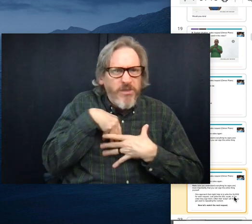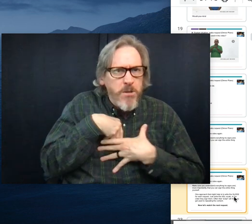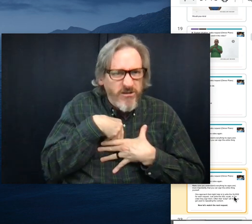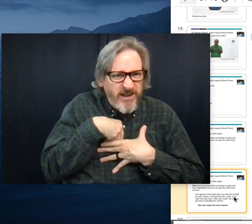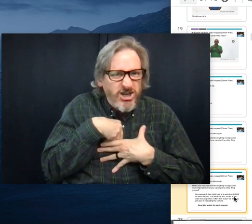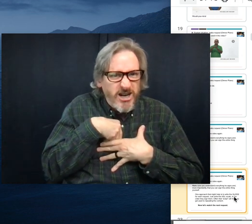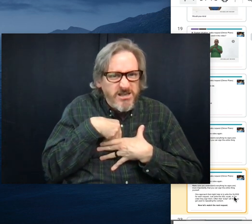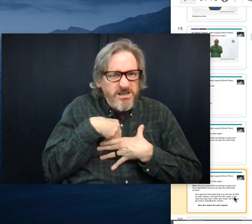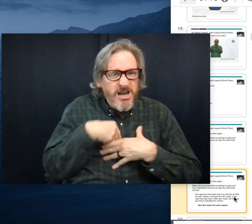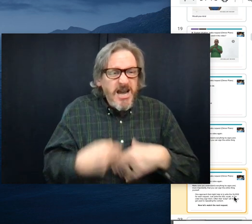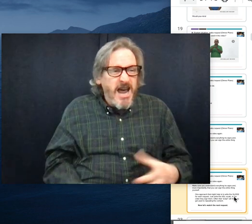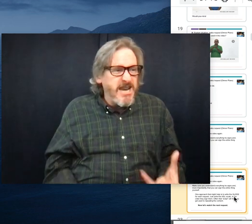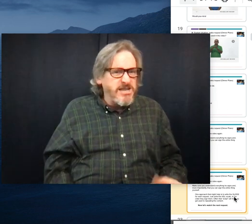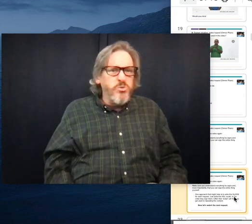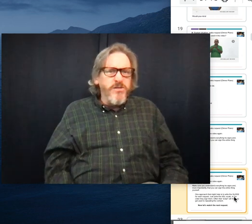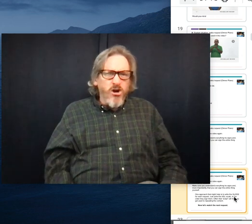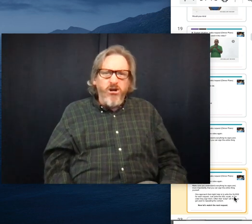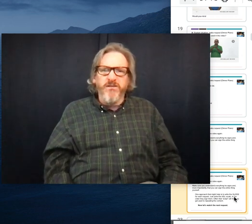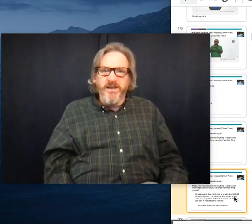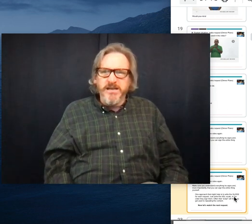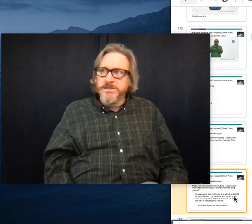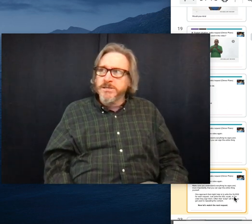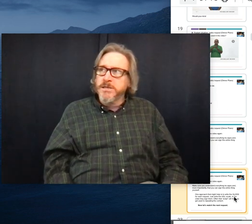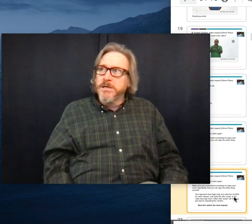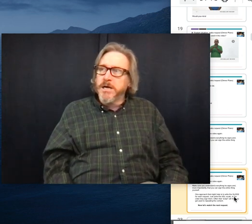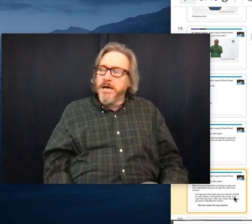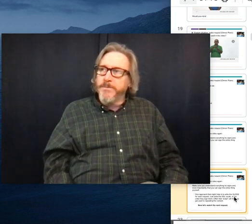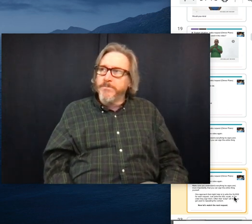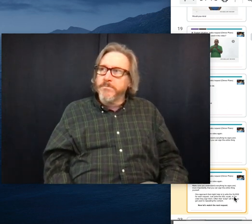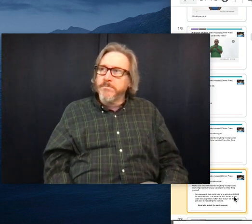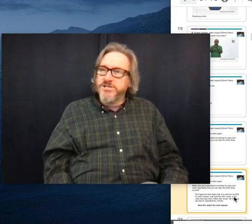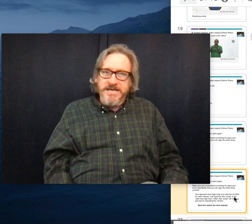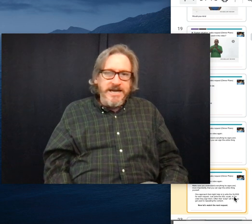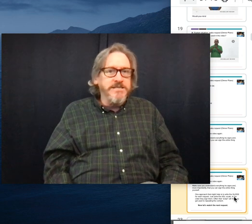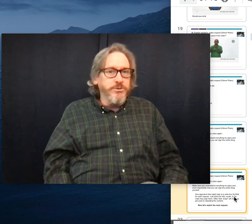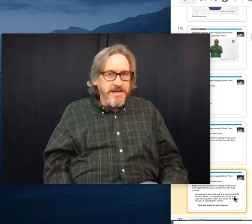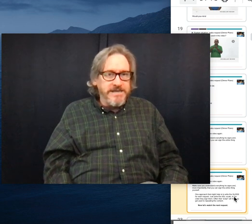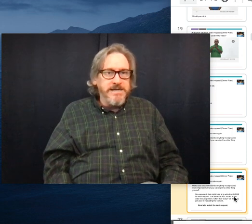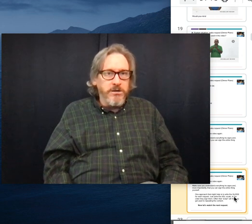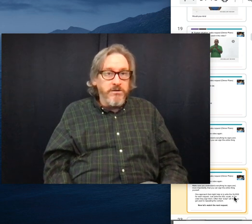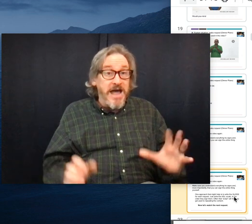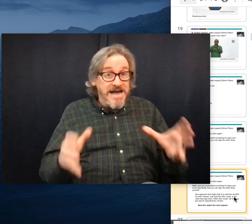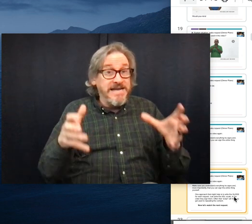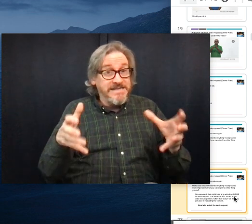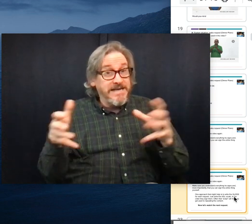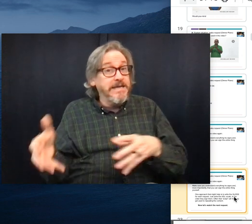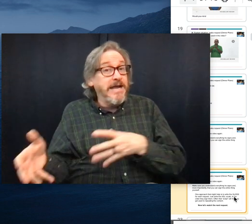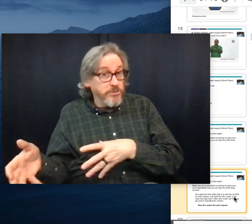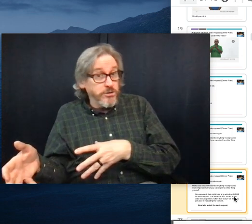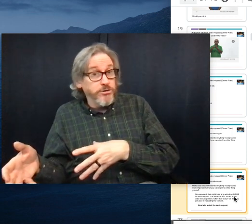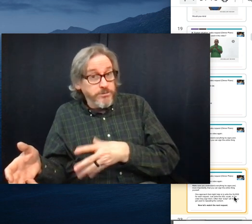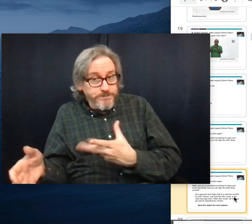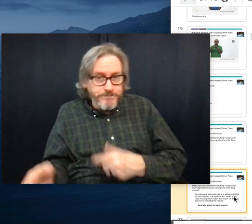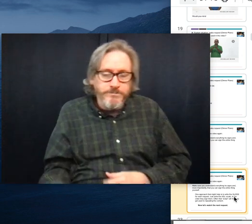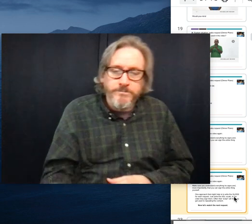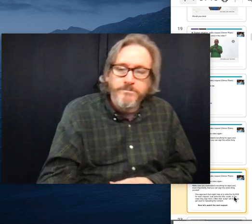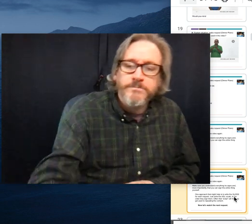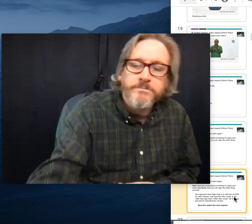from, what the motivation is. And that's one of the hard things to connect to with ASL as a second language